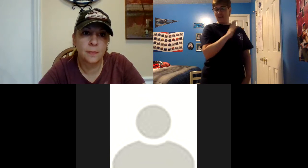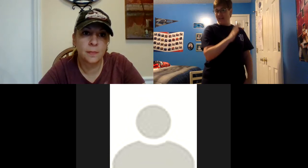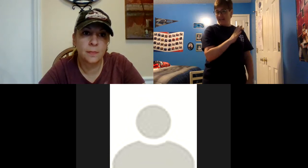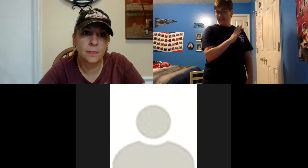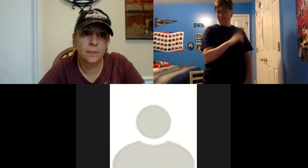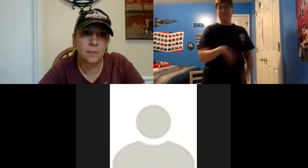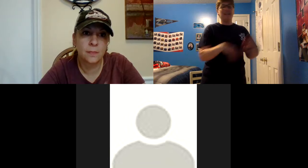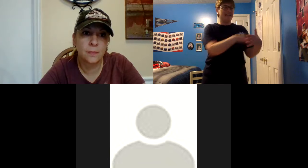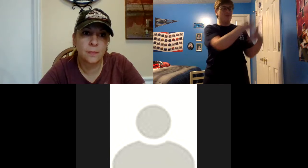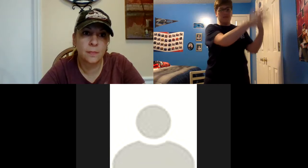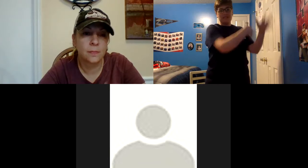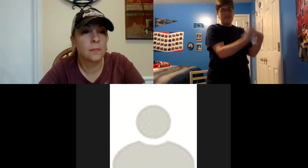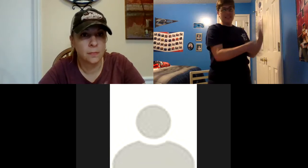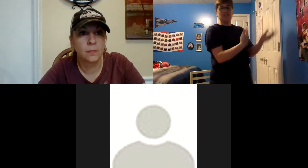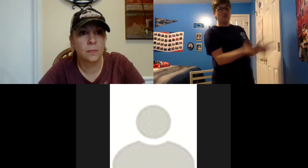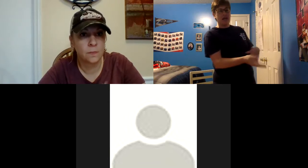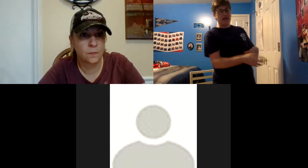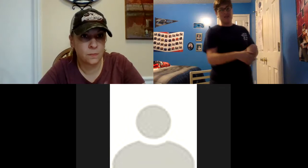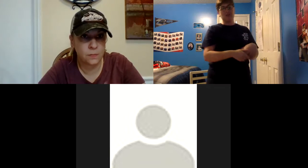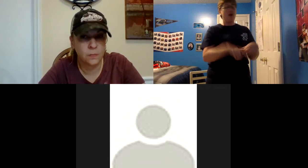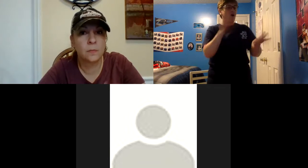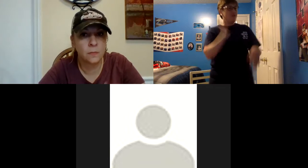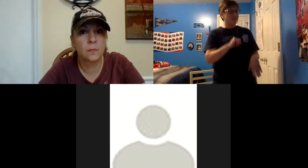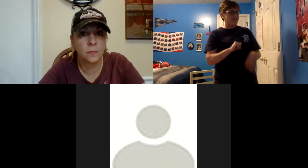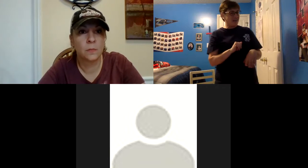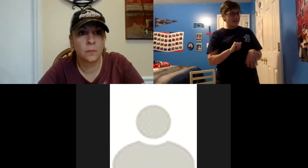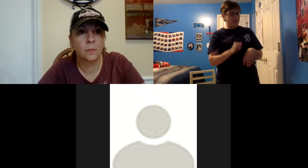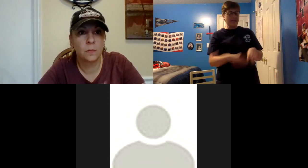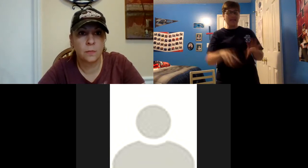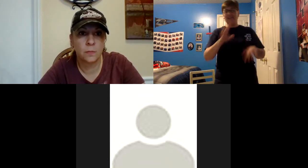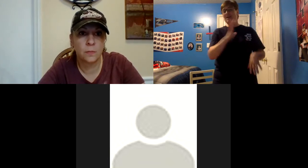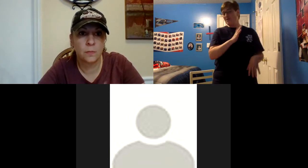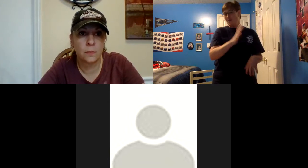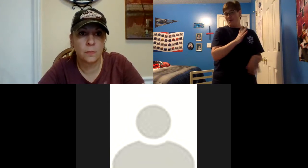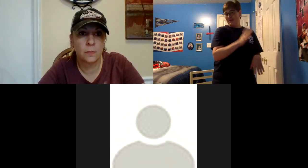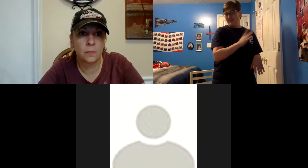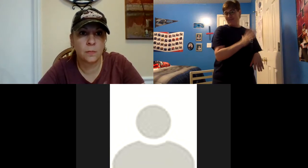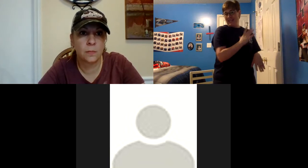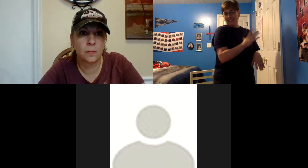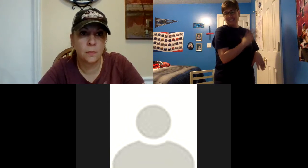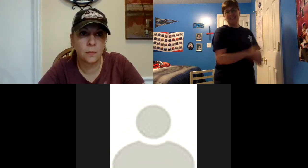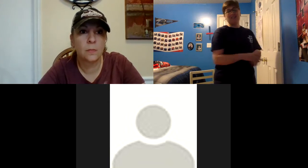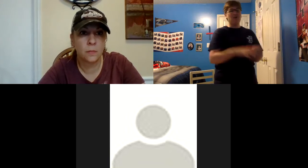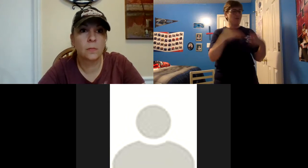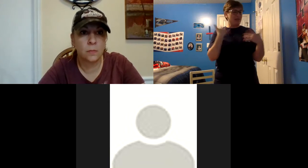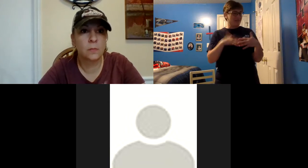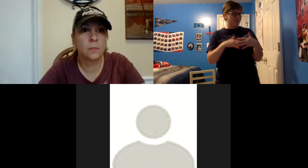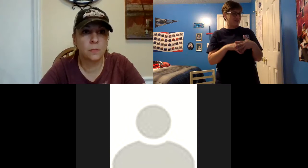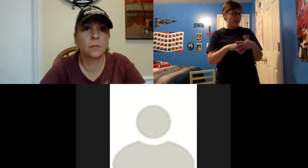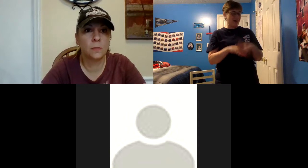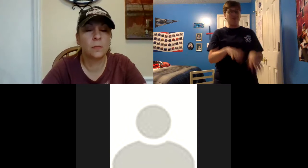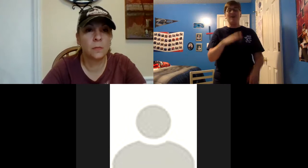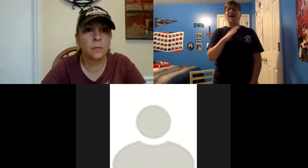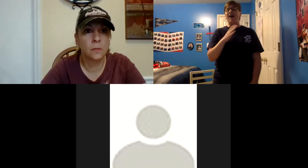so fine. Like, oh, that's a fancy dress, or, oh, that's a fine man. You know, it's a fancy, you know, oh, he's